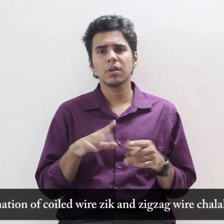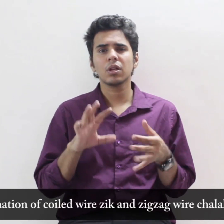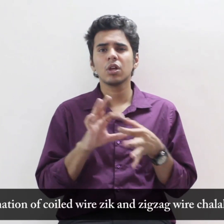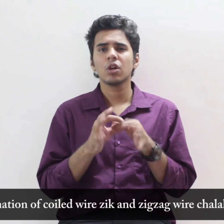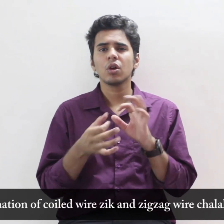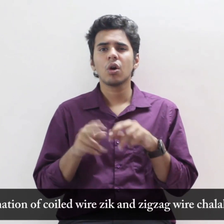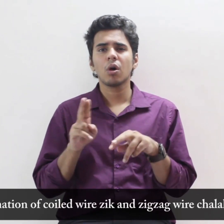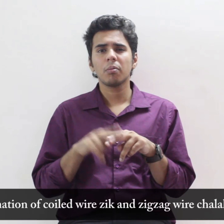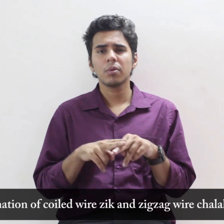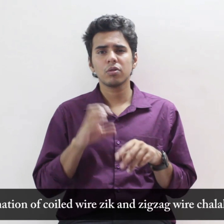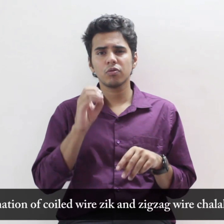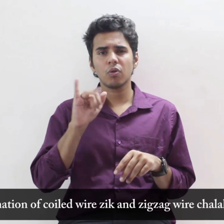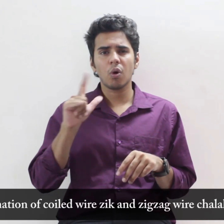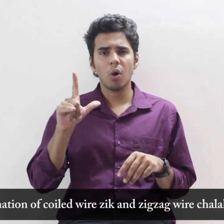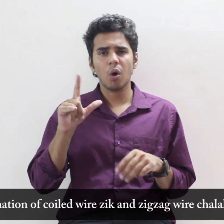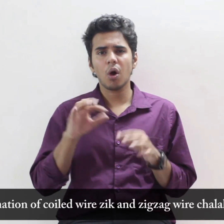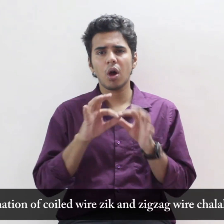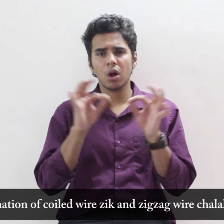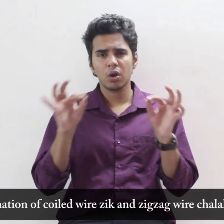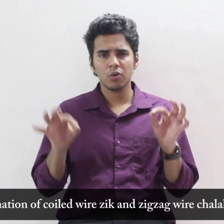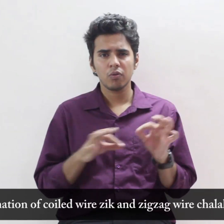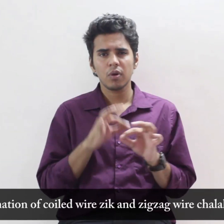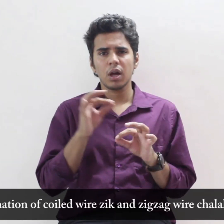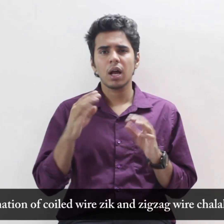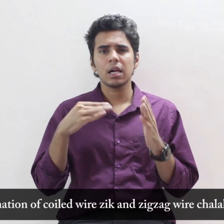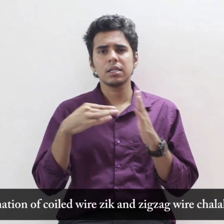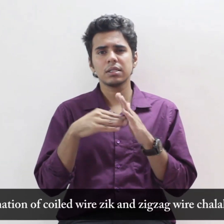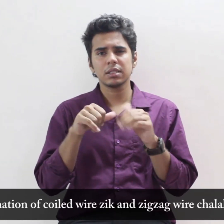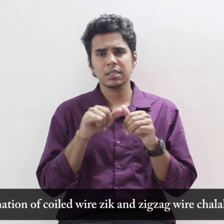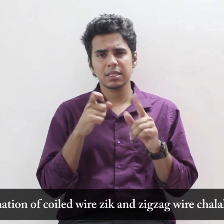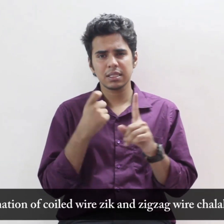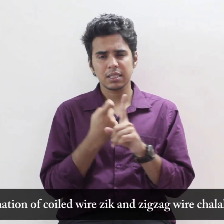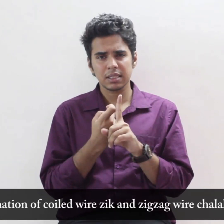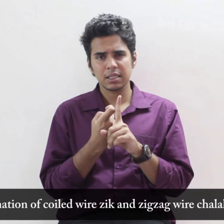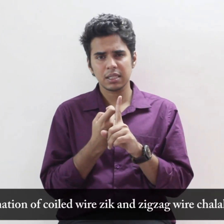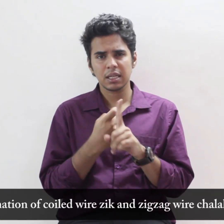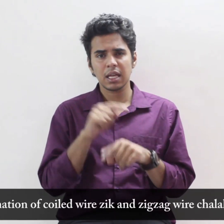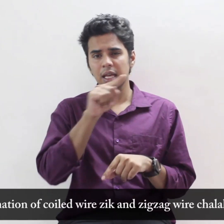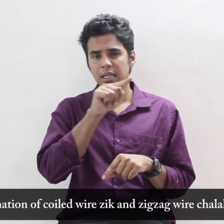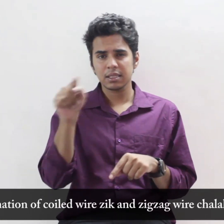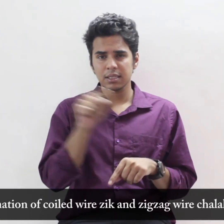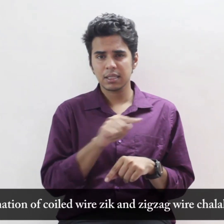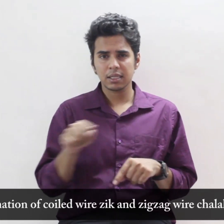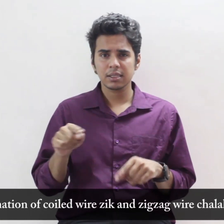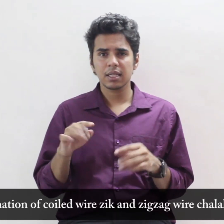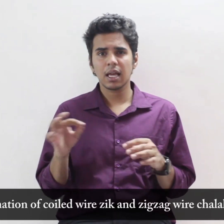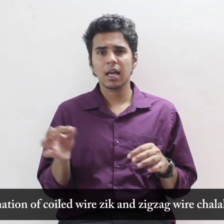It is a combination of coiled wire, zig and zigzag wire, chalak which is tugged,